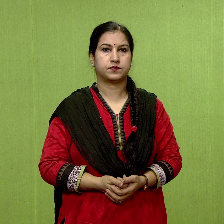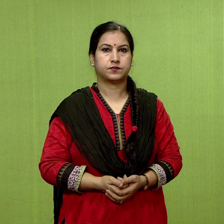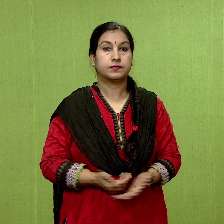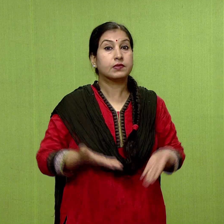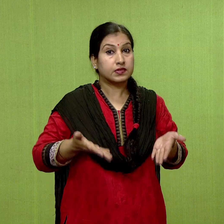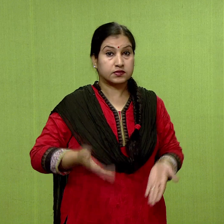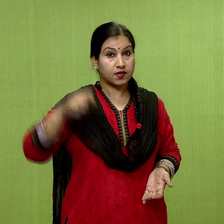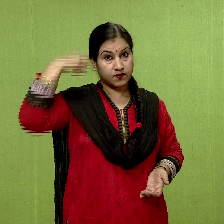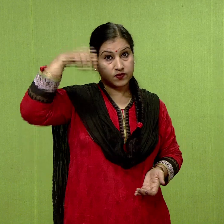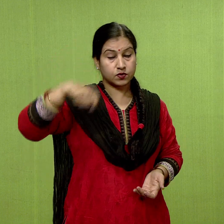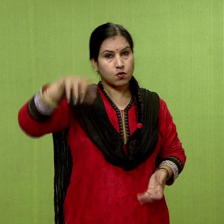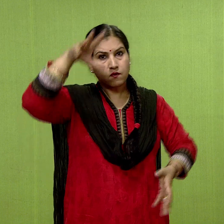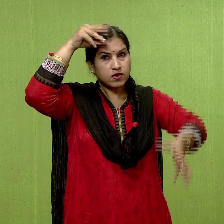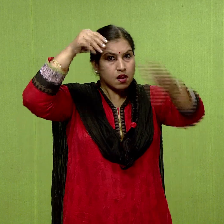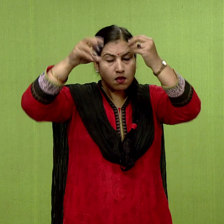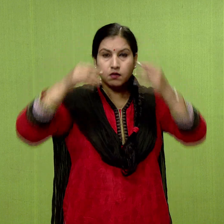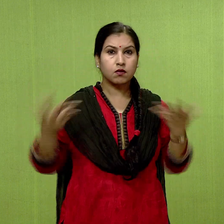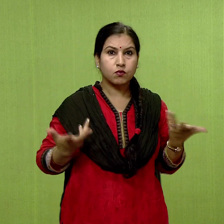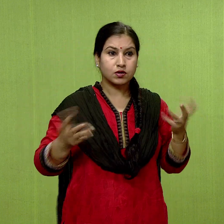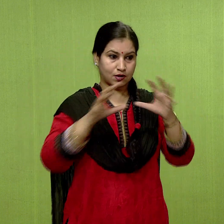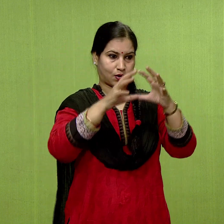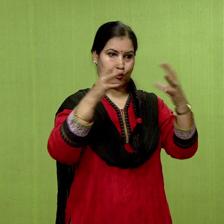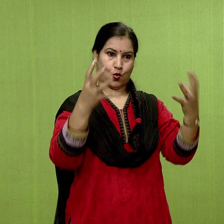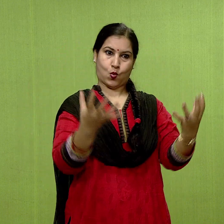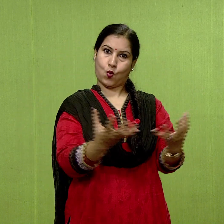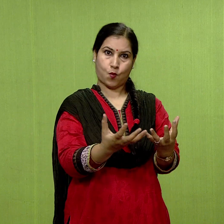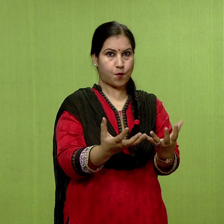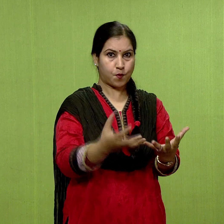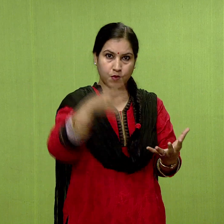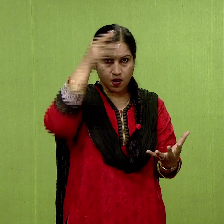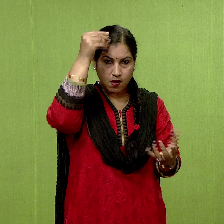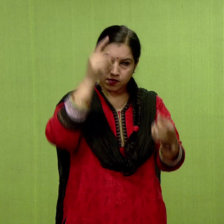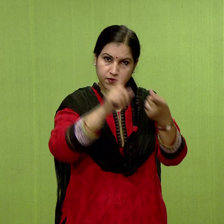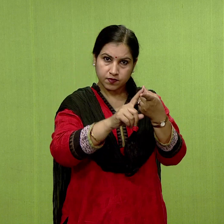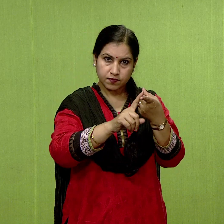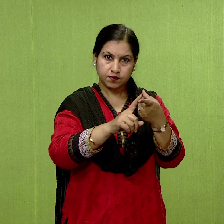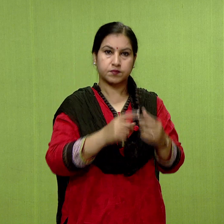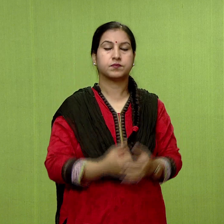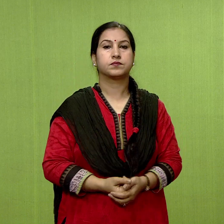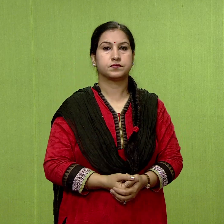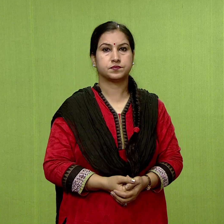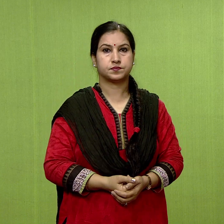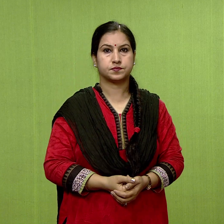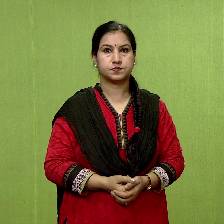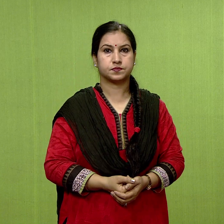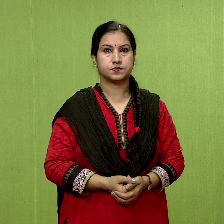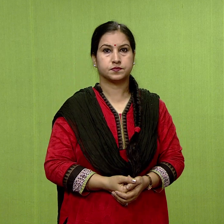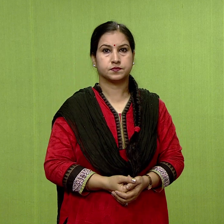So learners, in this video we learned about globe,